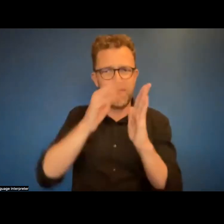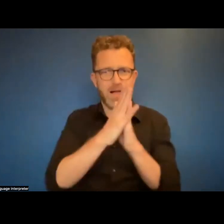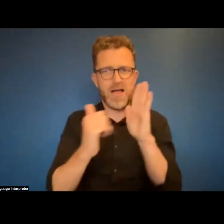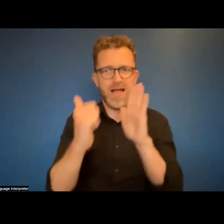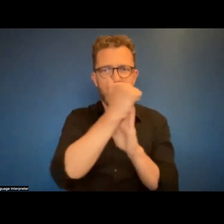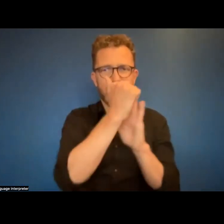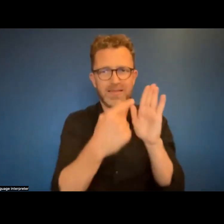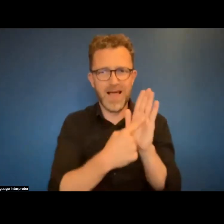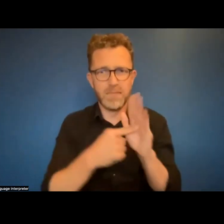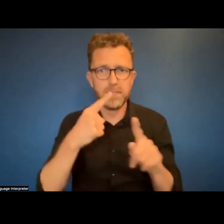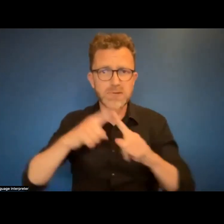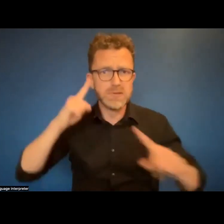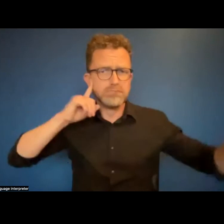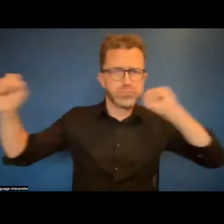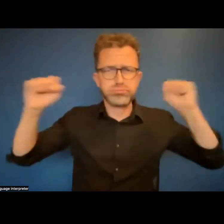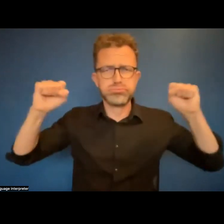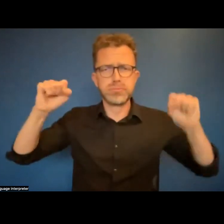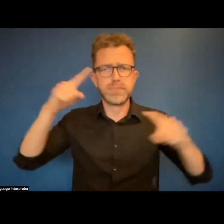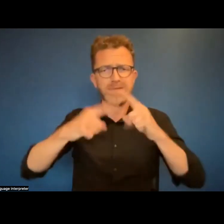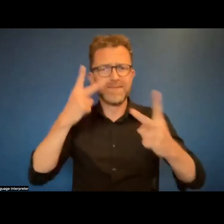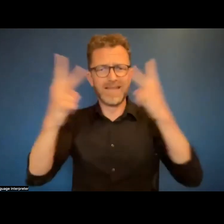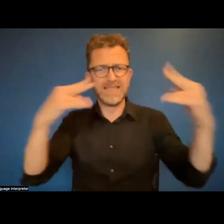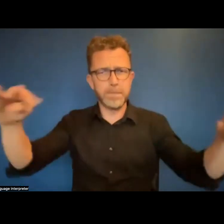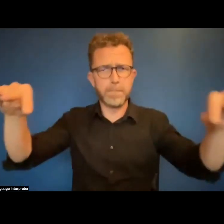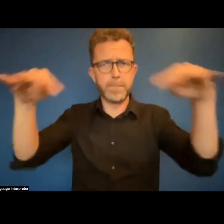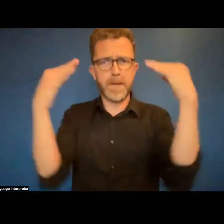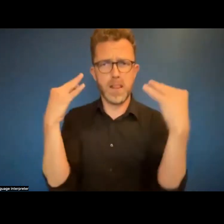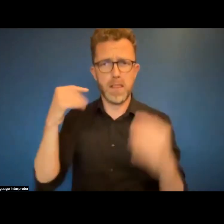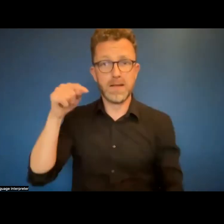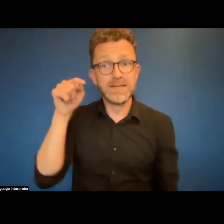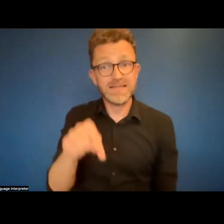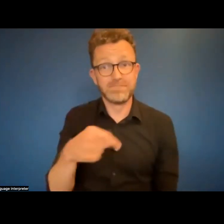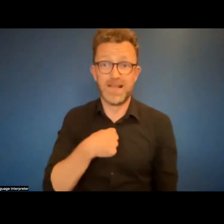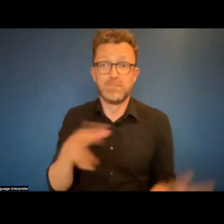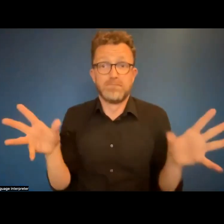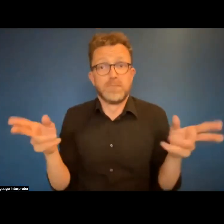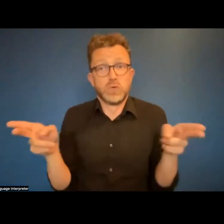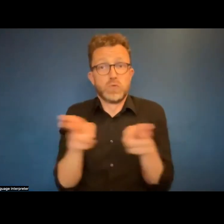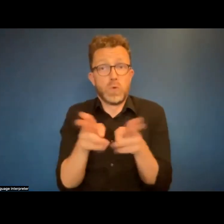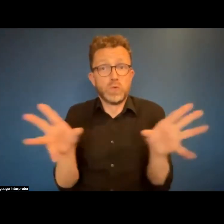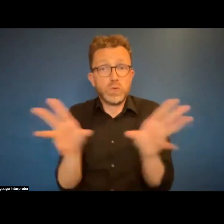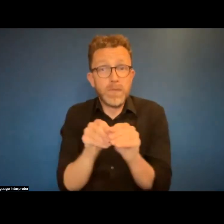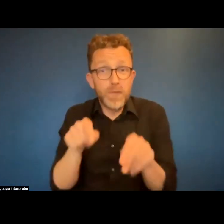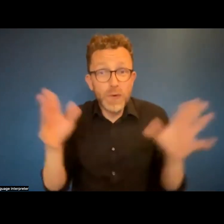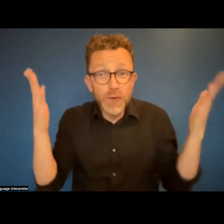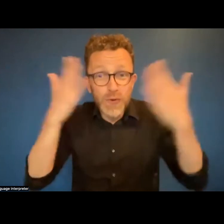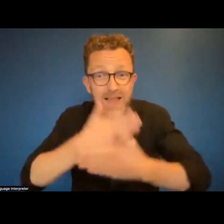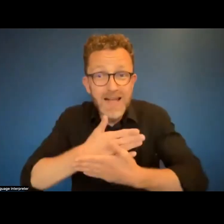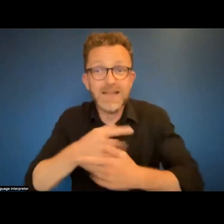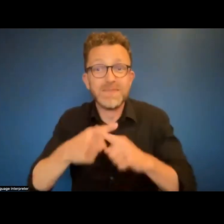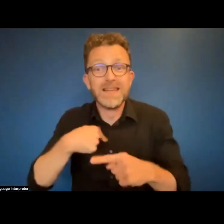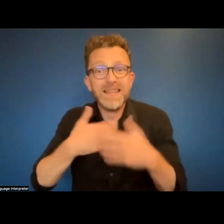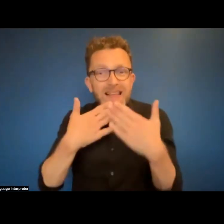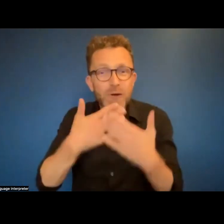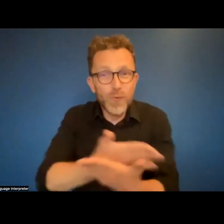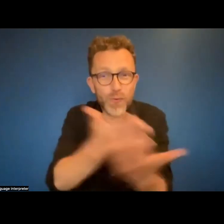Thank you. Thank you, Jamie, as well. And thank you from my side to all the speakers as well. And for those of you who are in New York,